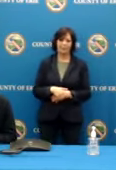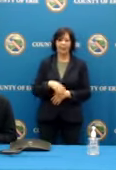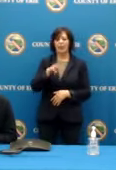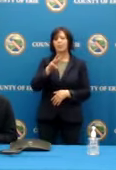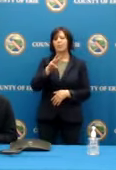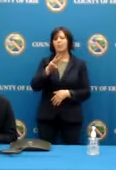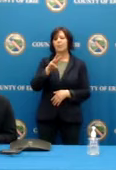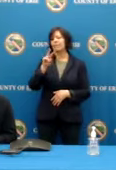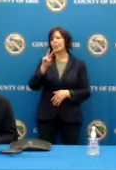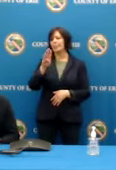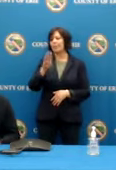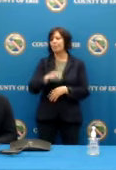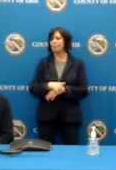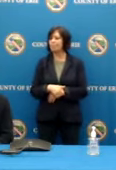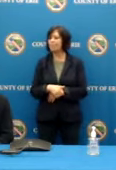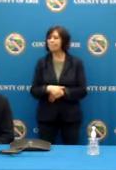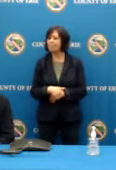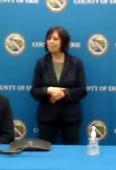WIVB, Channel 4.